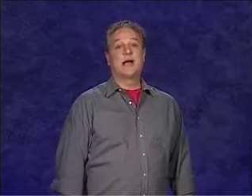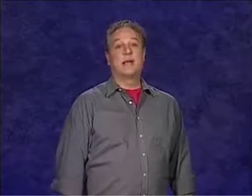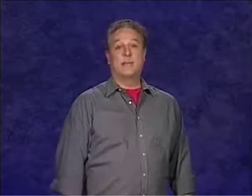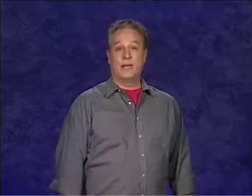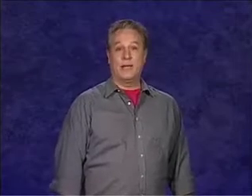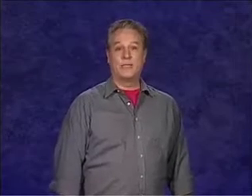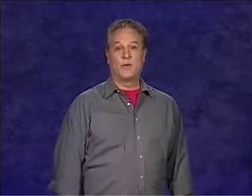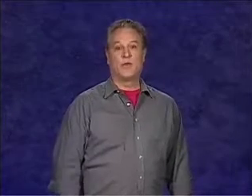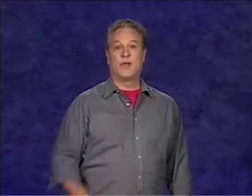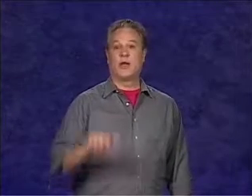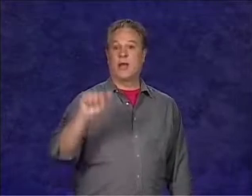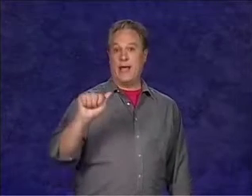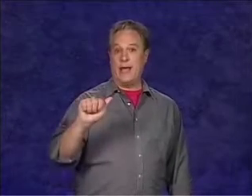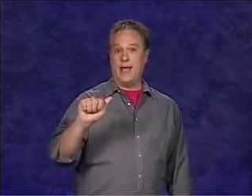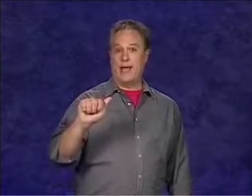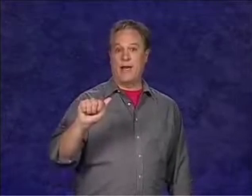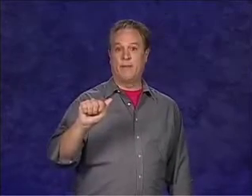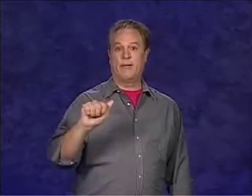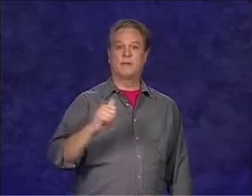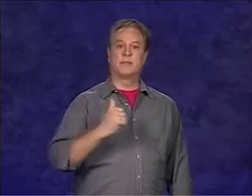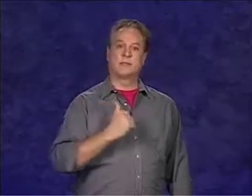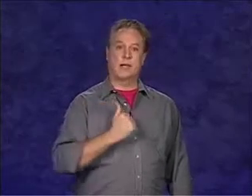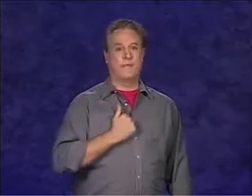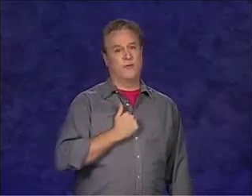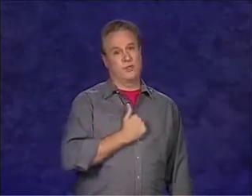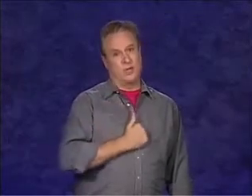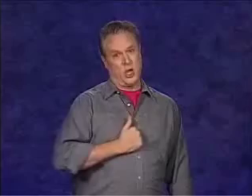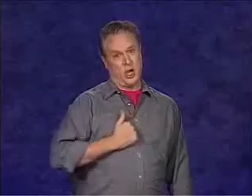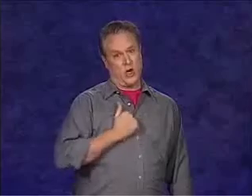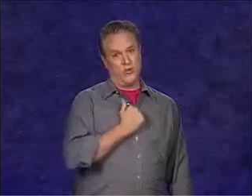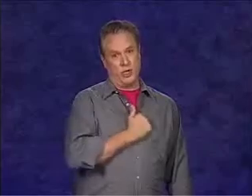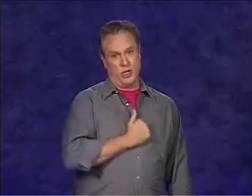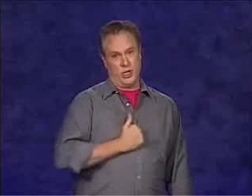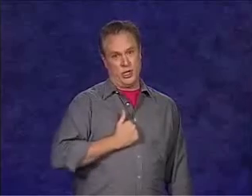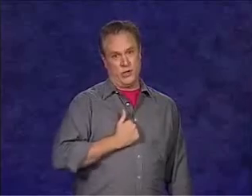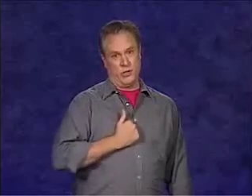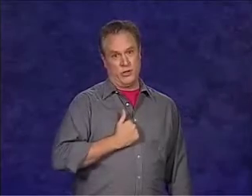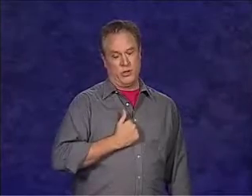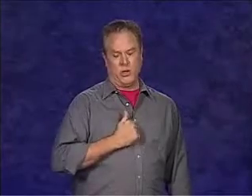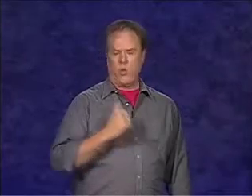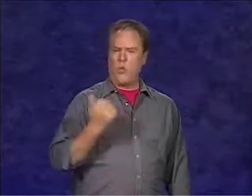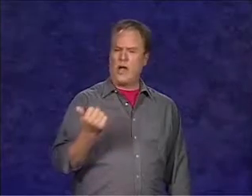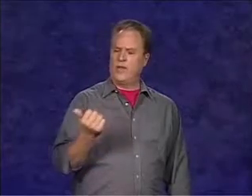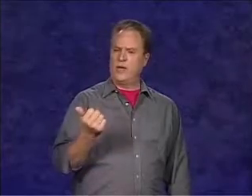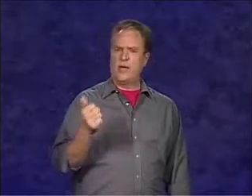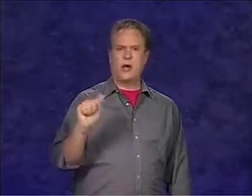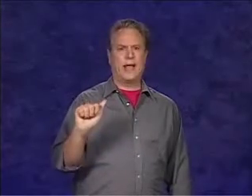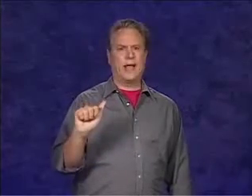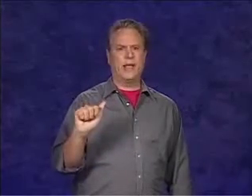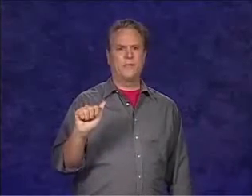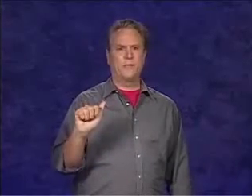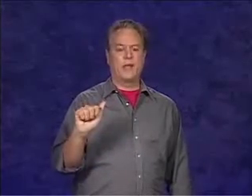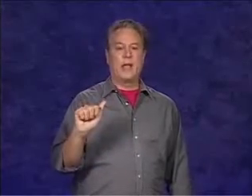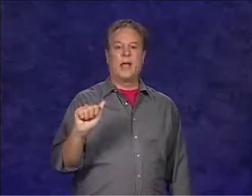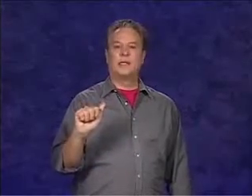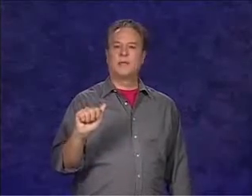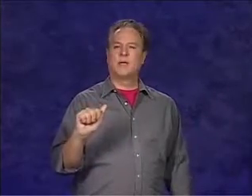Sign please with the letter A and it becomes the sign for sorry. Why the letter A? It's much